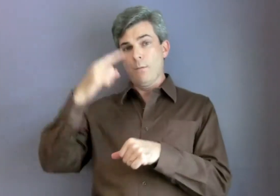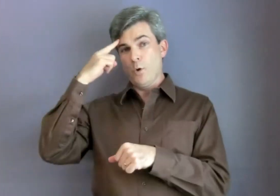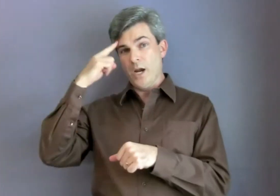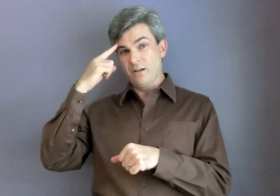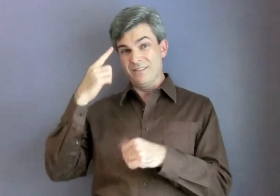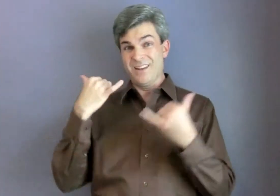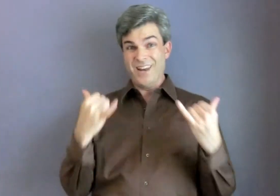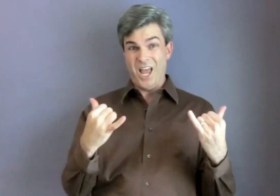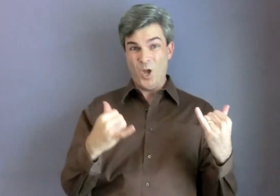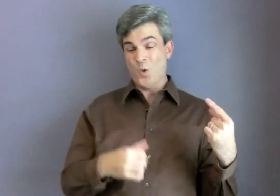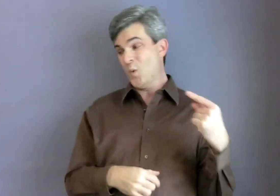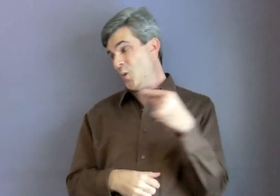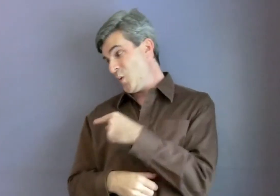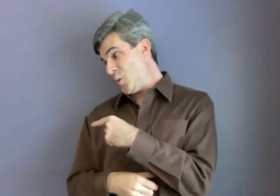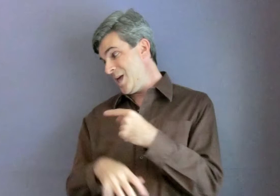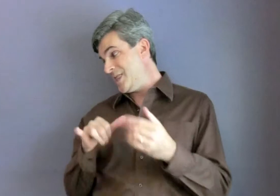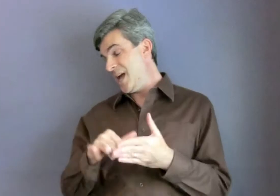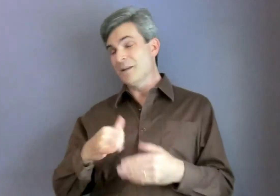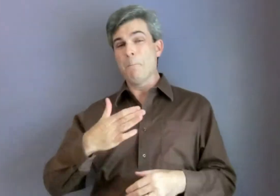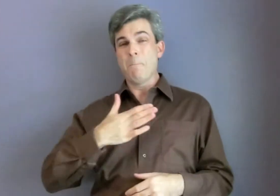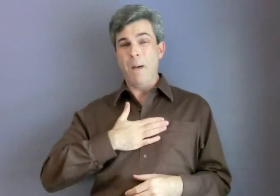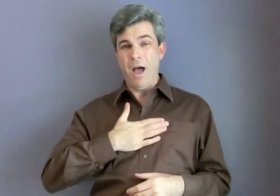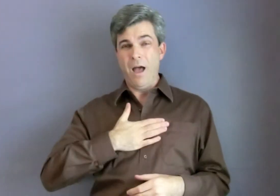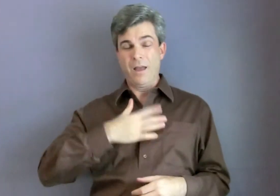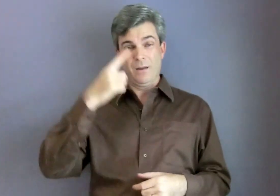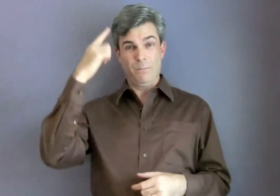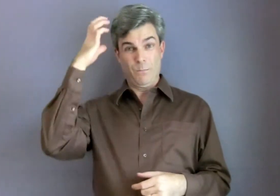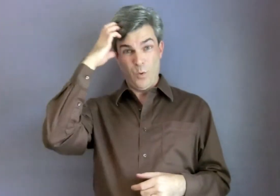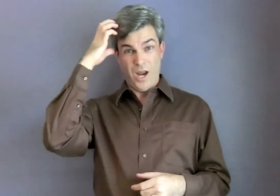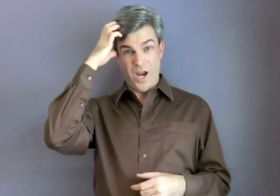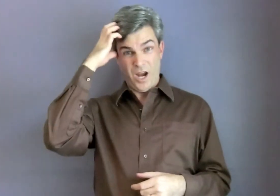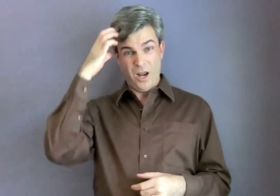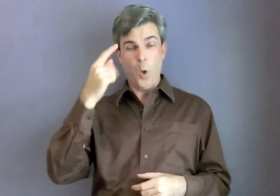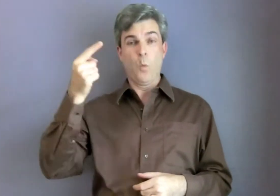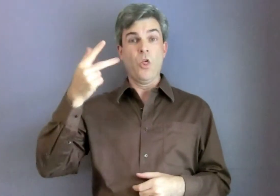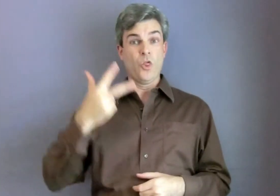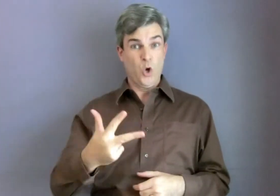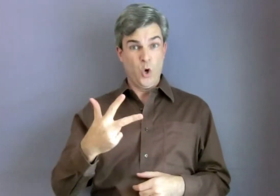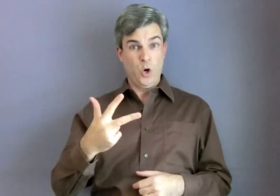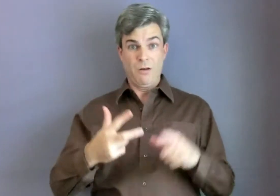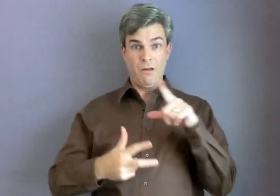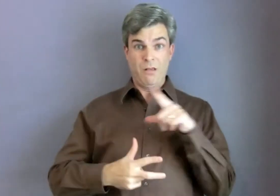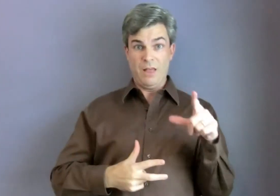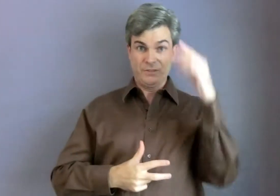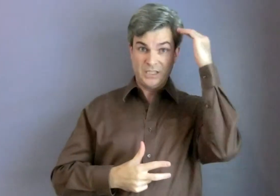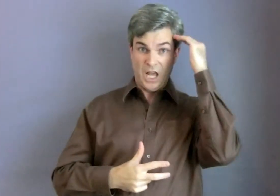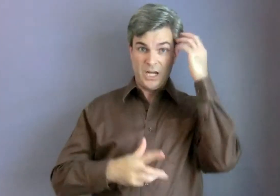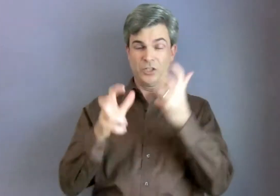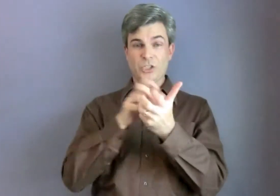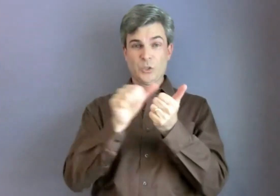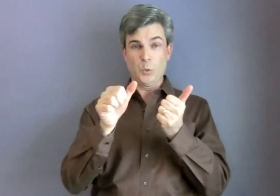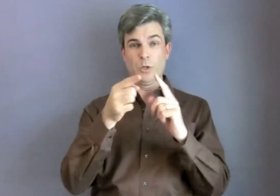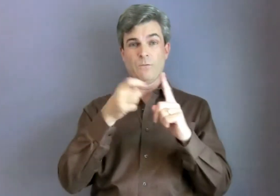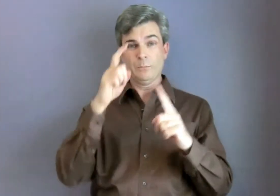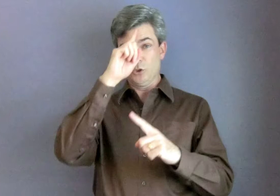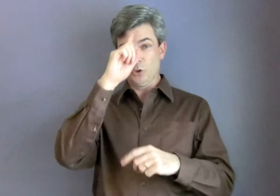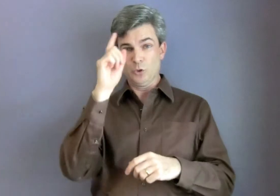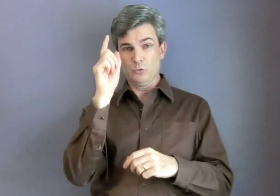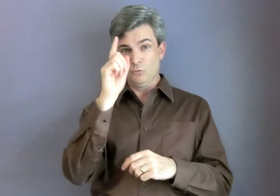is the consequence of more than a third of the right side of my brain being destroyed by the stroke. So my family, as we moved forward and discovered that the